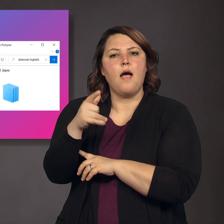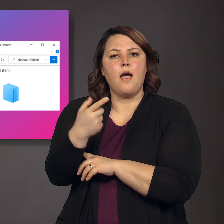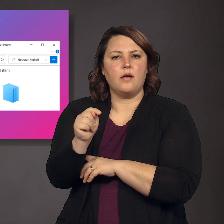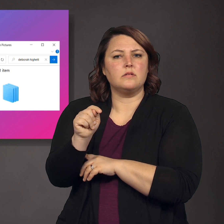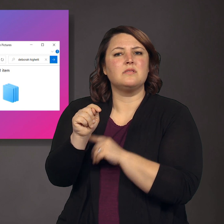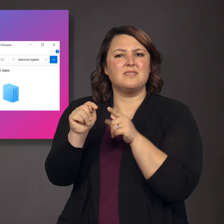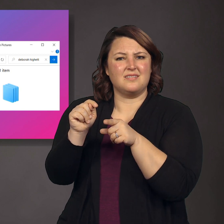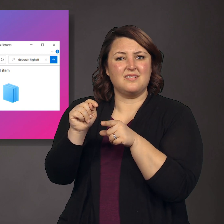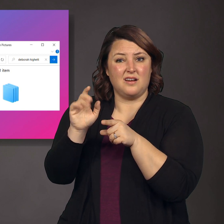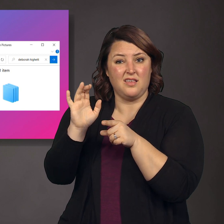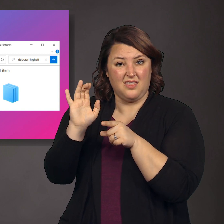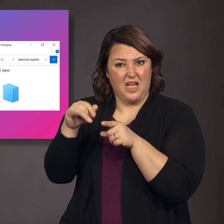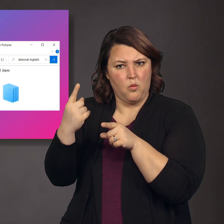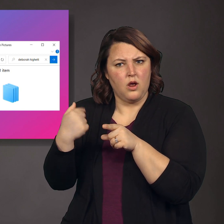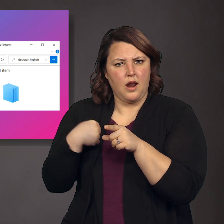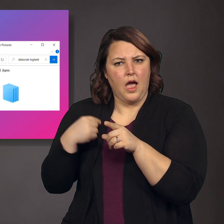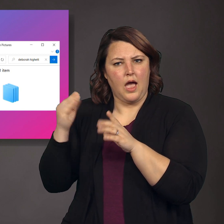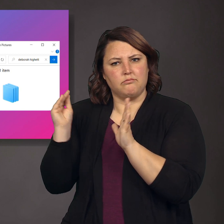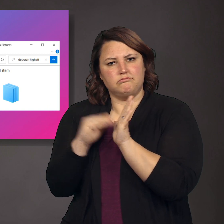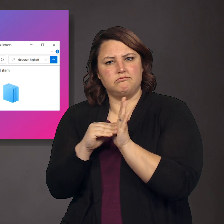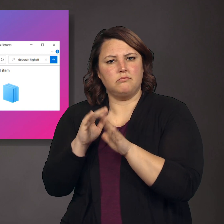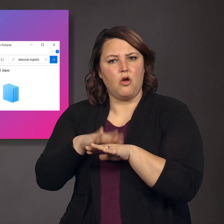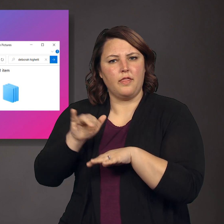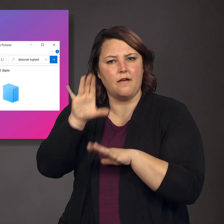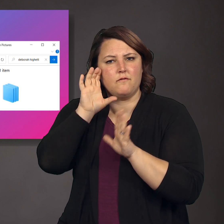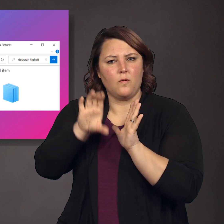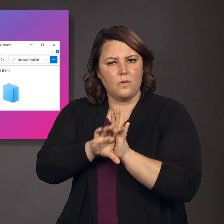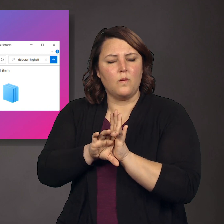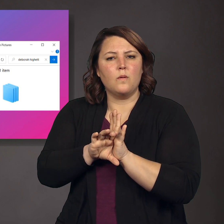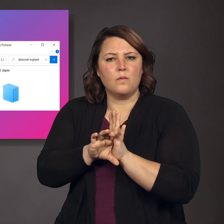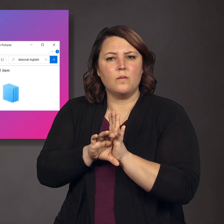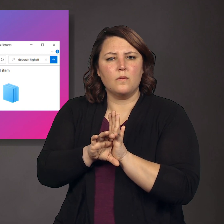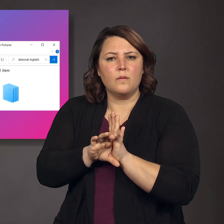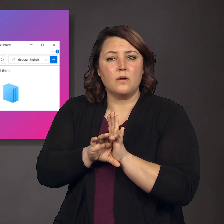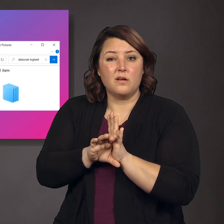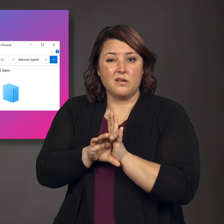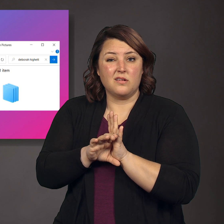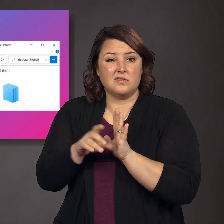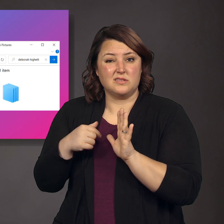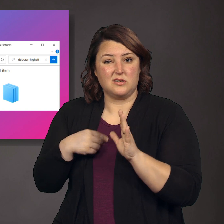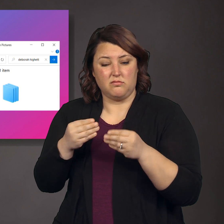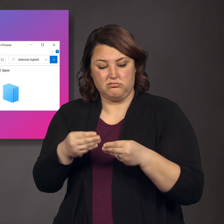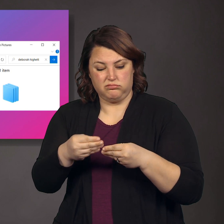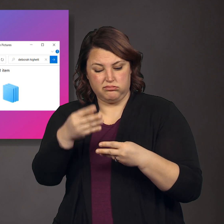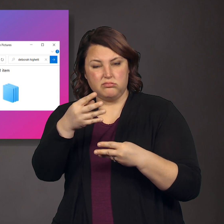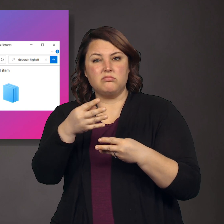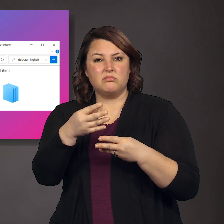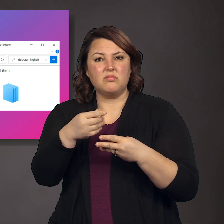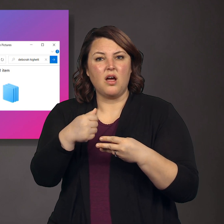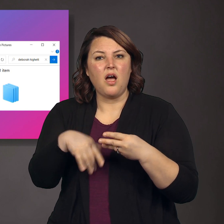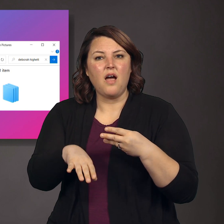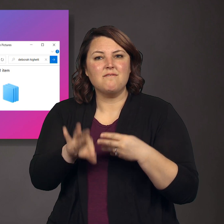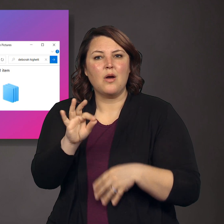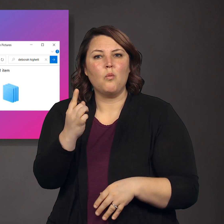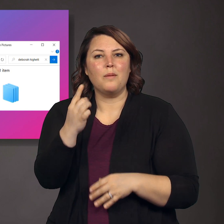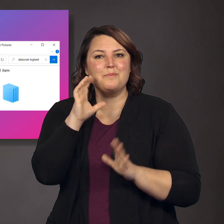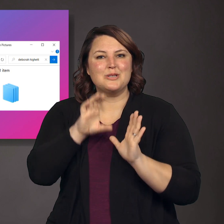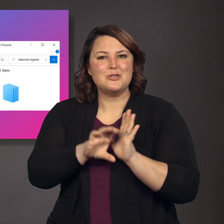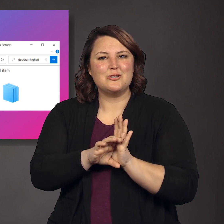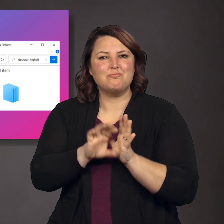that photo. In this case, just in that directory, and it returned me 1 picture. Now you can see that the